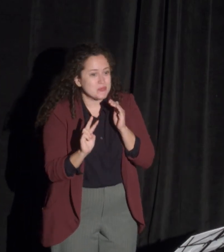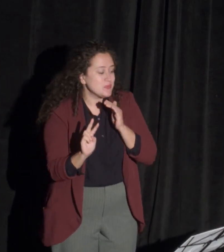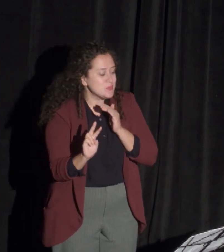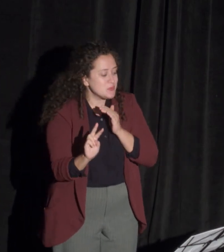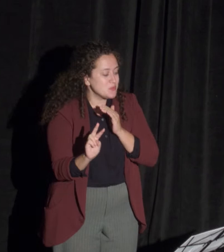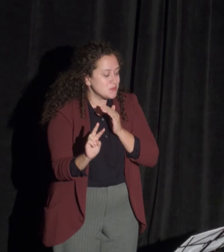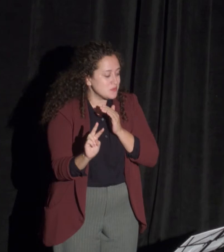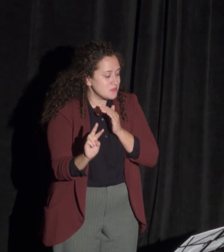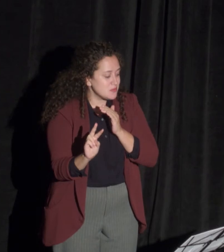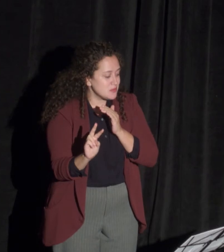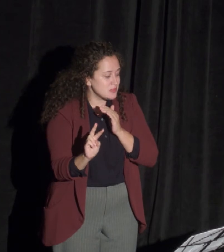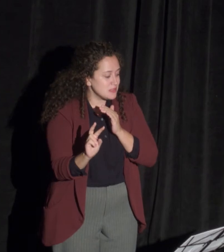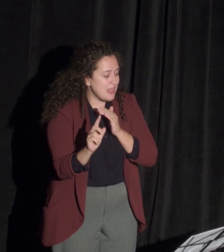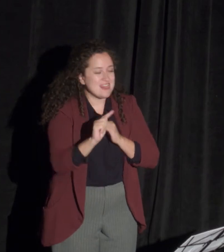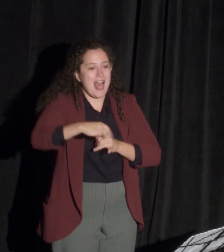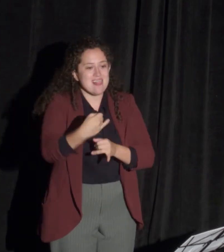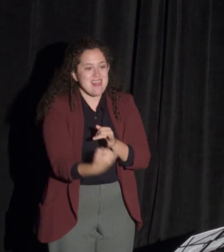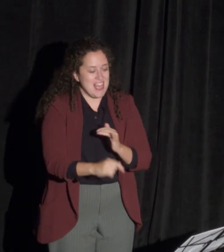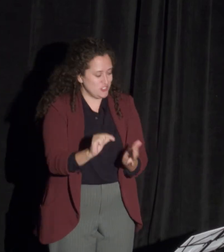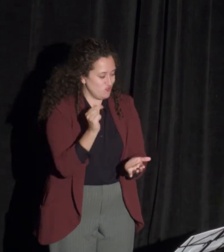The Last Graduate by Naomi Novik.